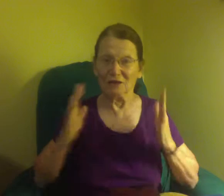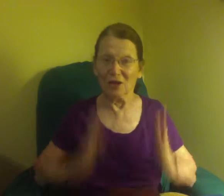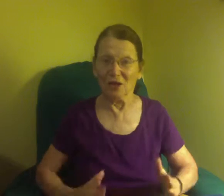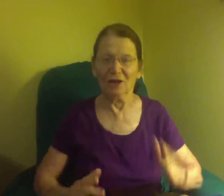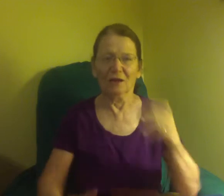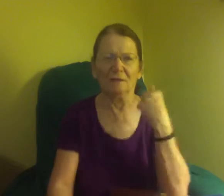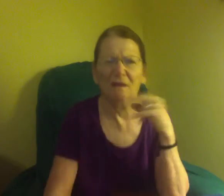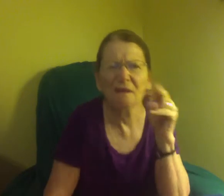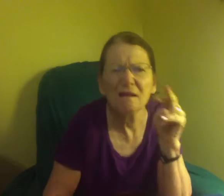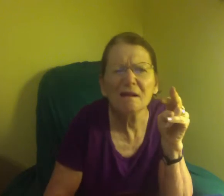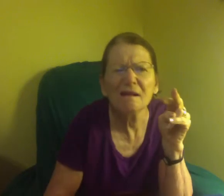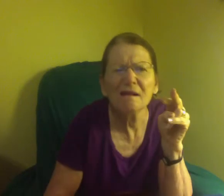B B B B